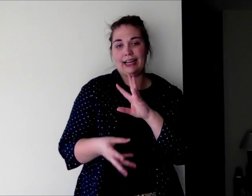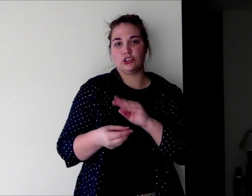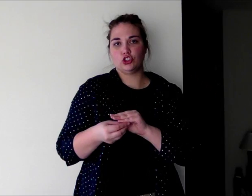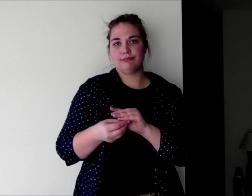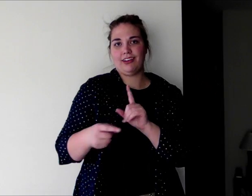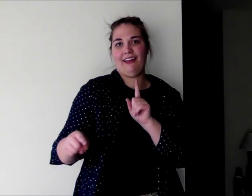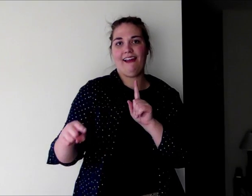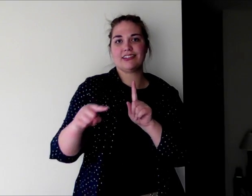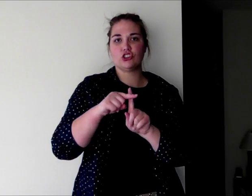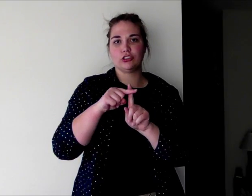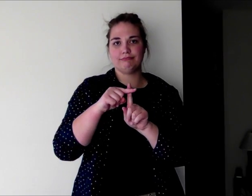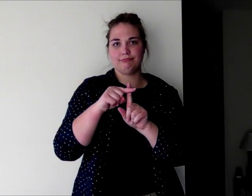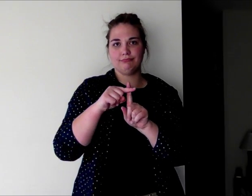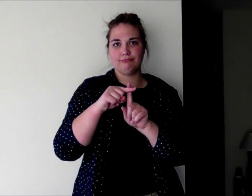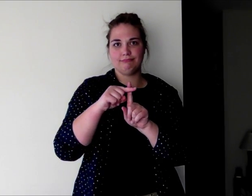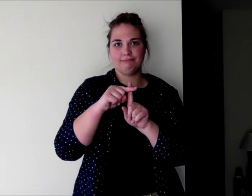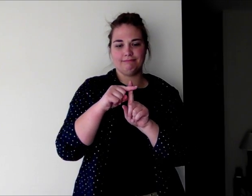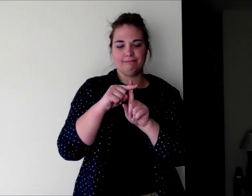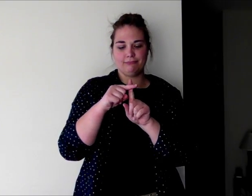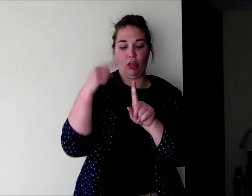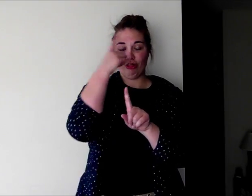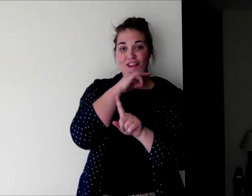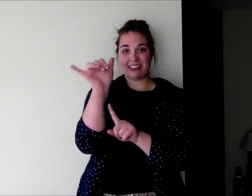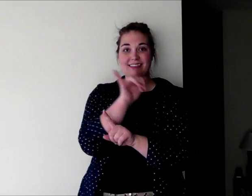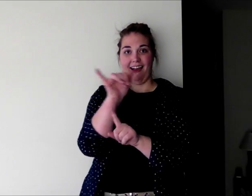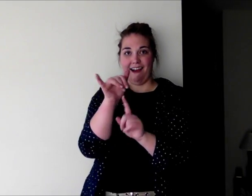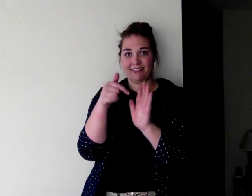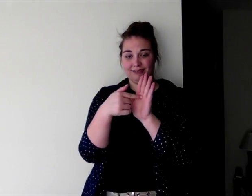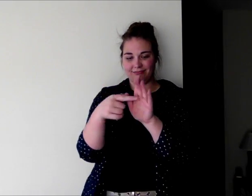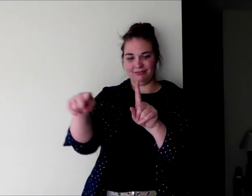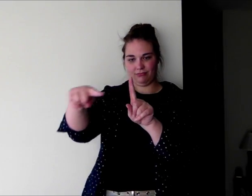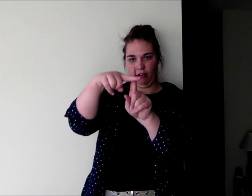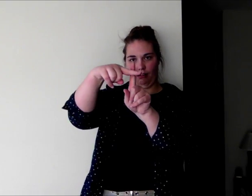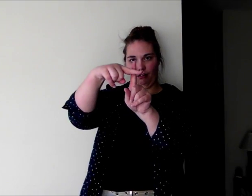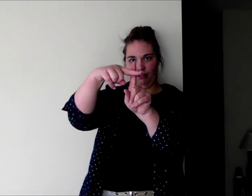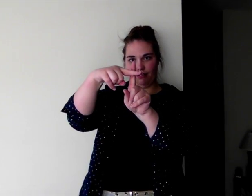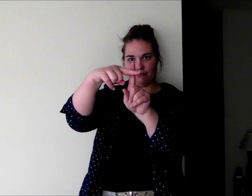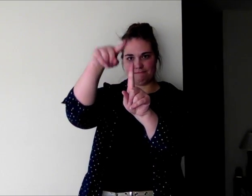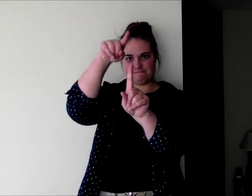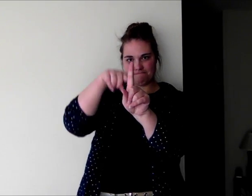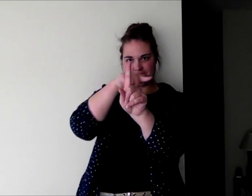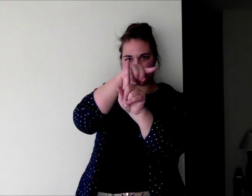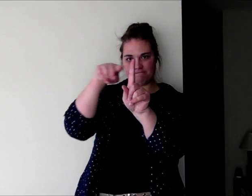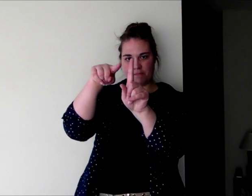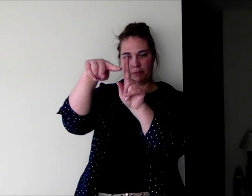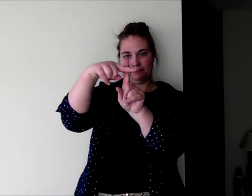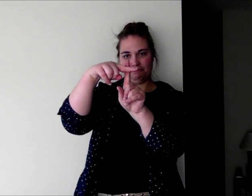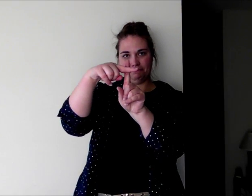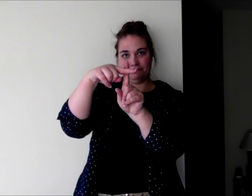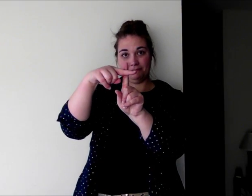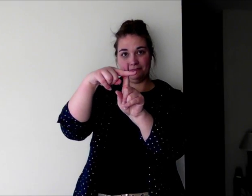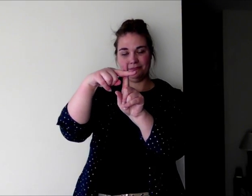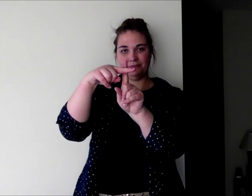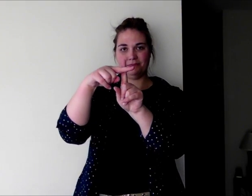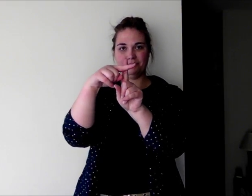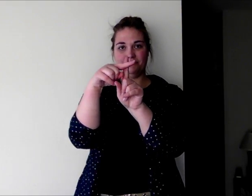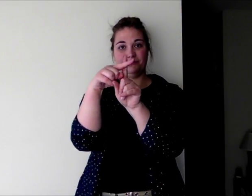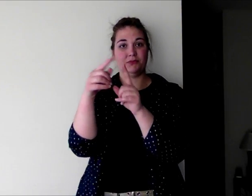Also for adding, you can add sideways, upwards, or you can make the plus sign. It even looks like it.